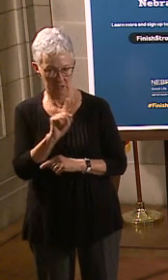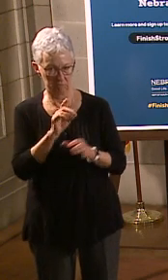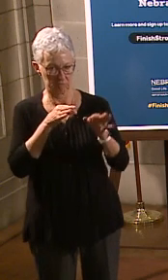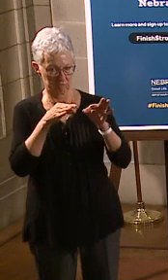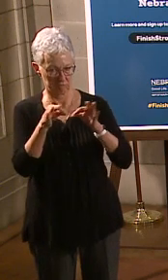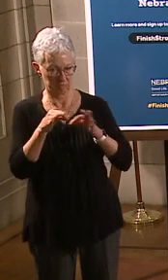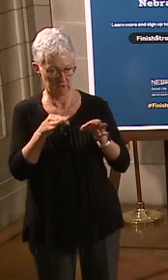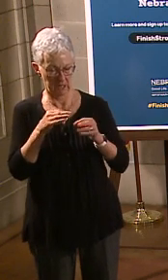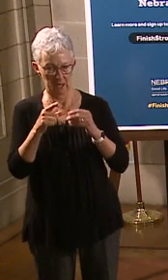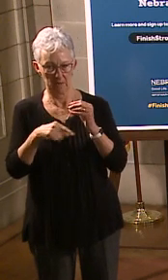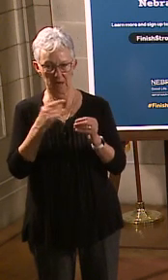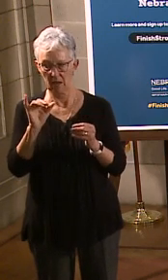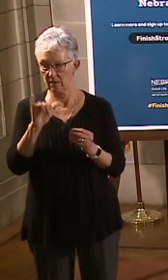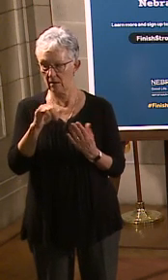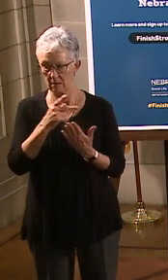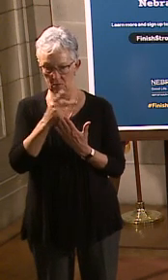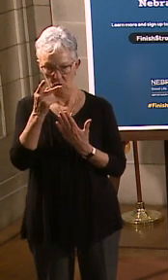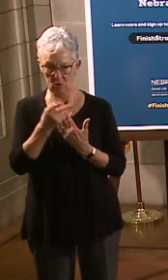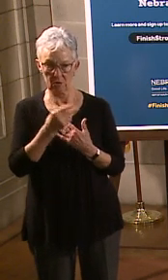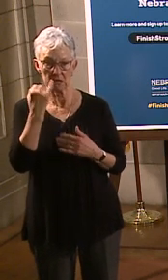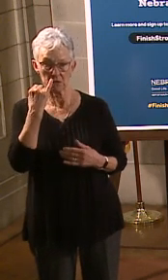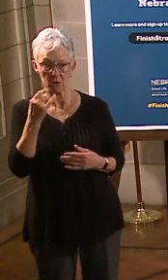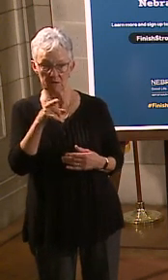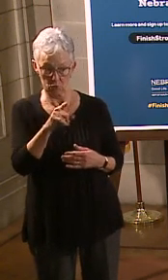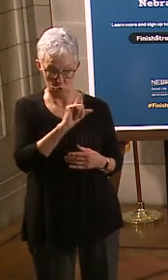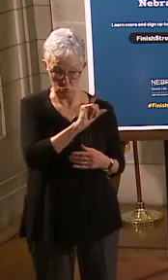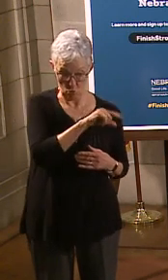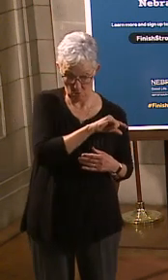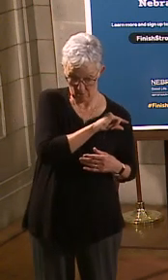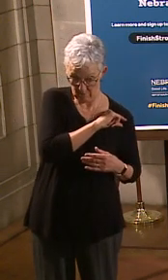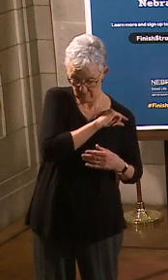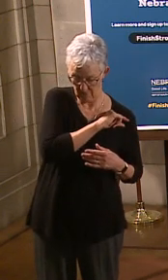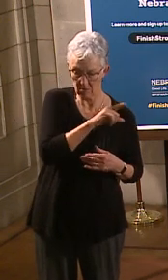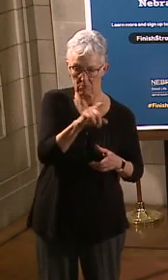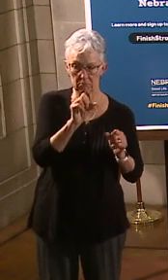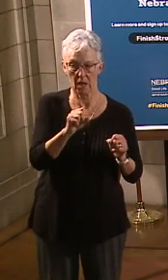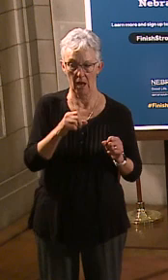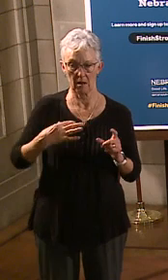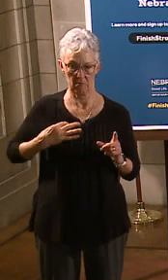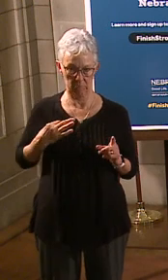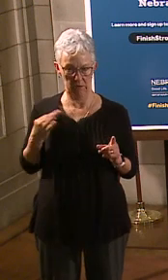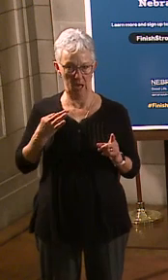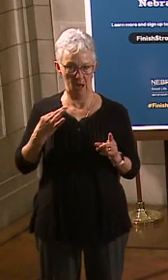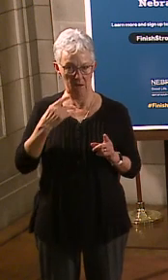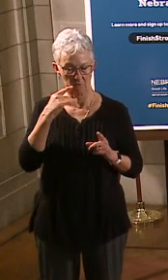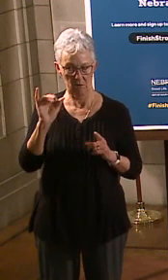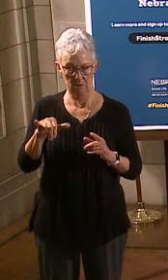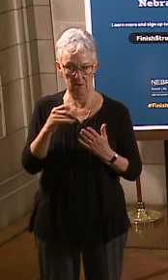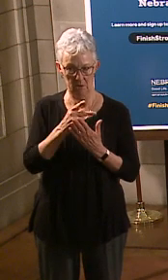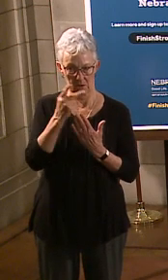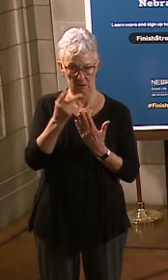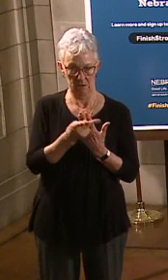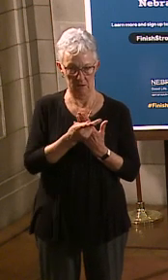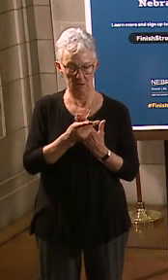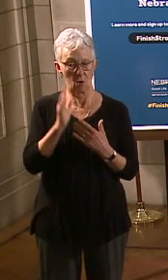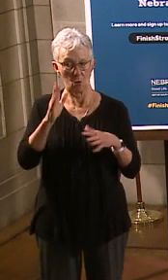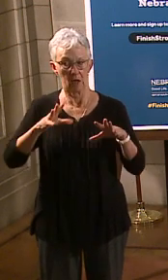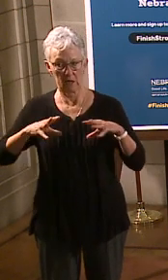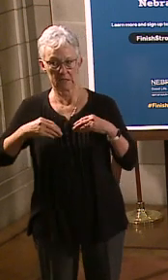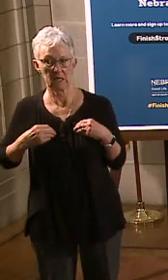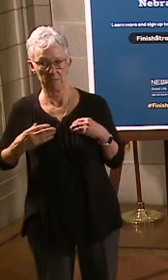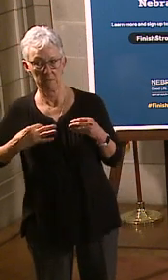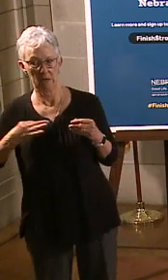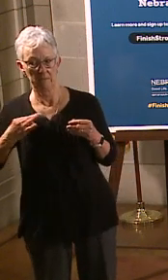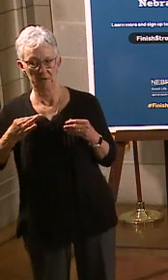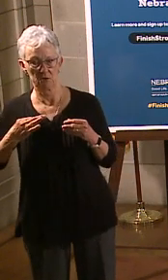the program, so that if you are eligible, you can apply for that program. We do expect to take applications through August, but obviously